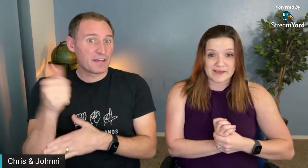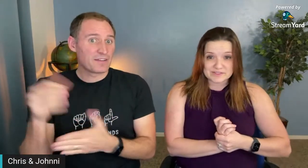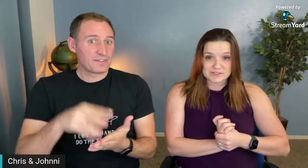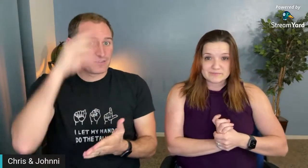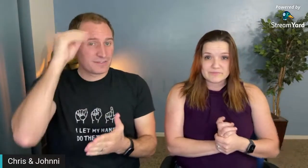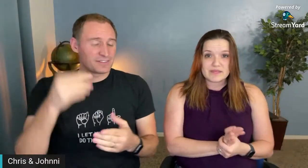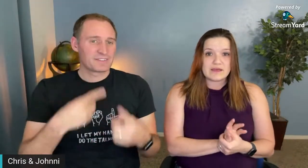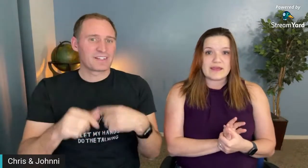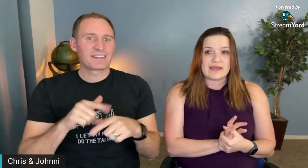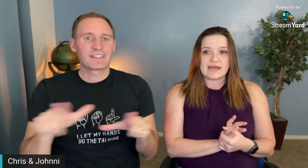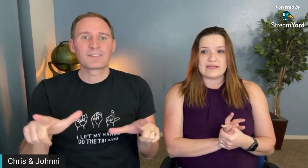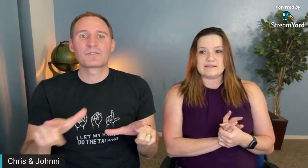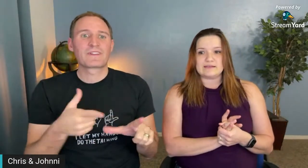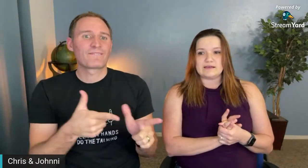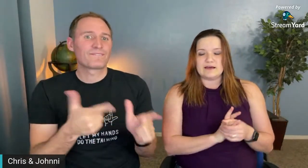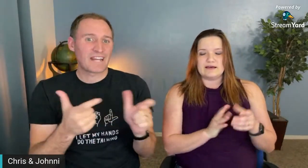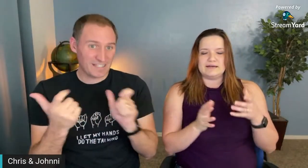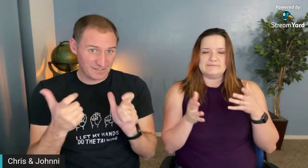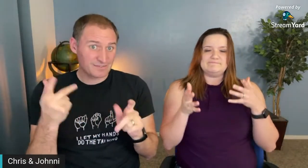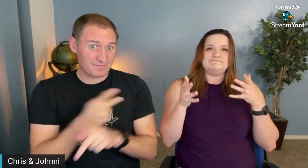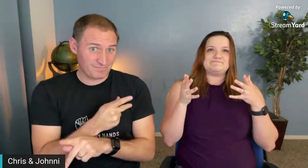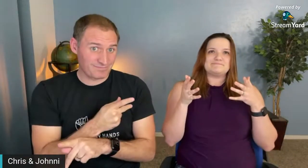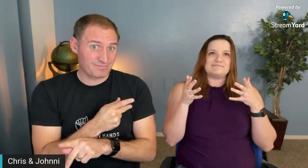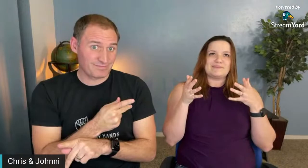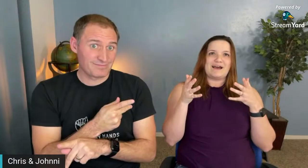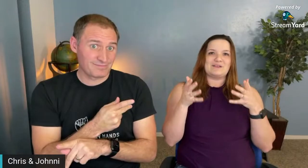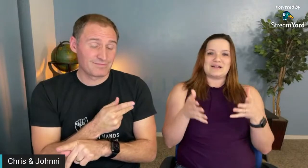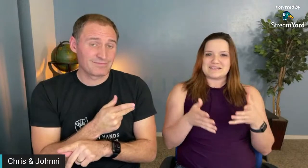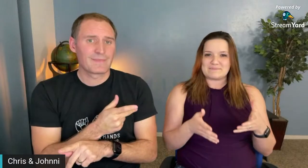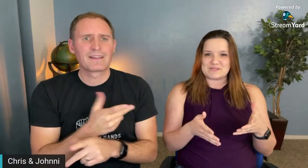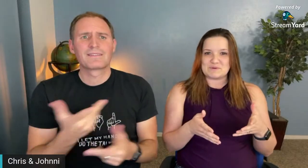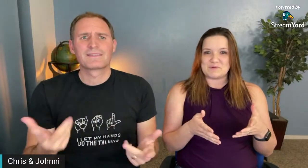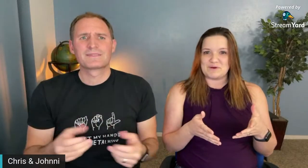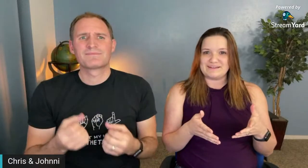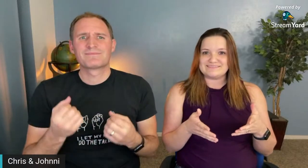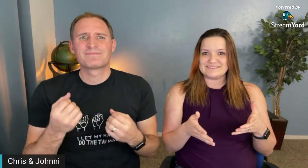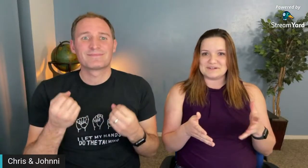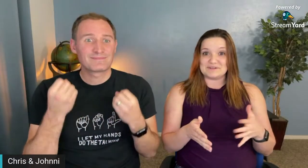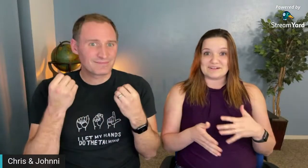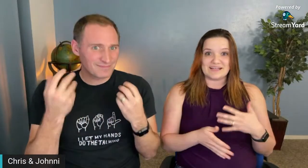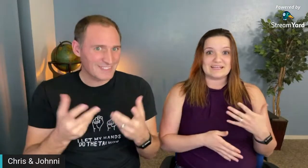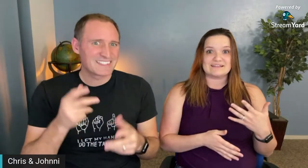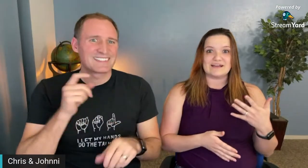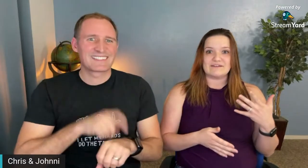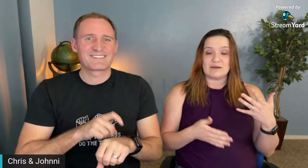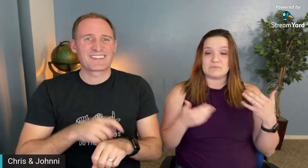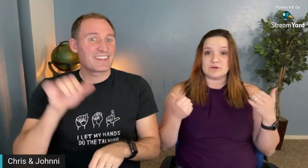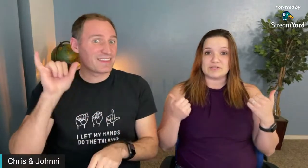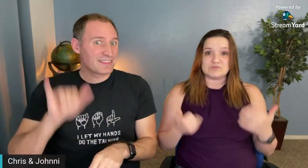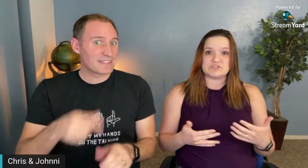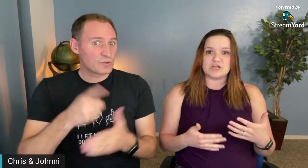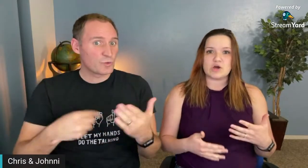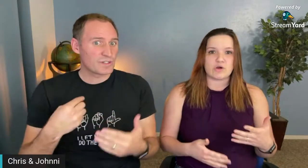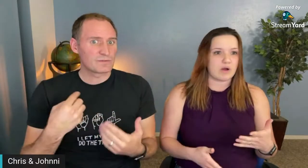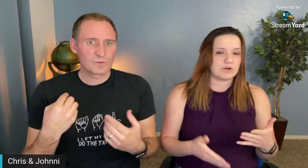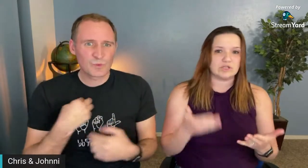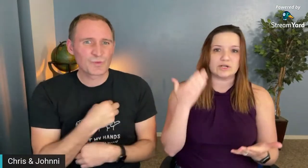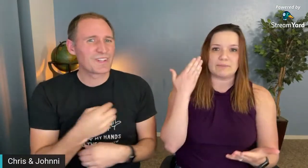faster. And a lot of times that's what we want. You know, we're like, I'm going too slow, or I want to learn it by